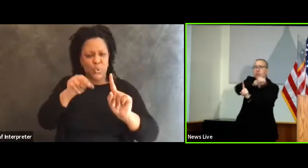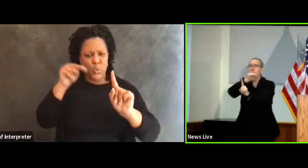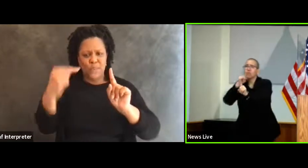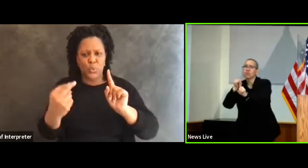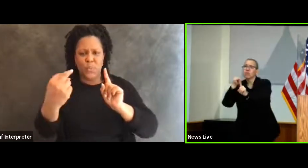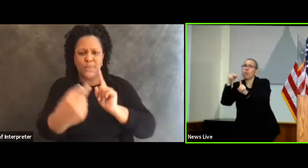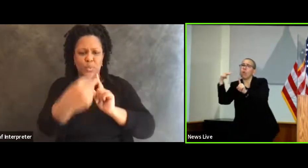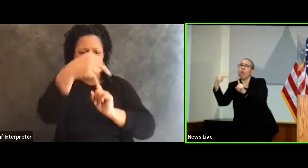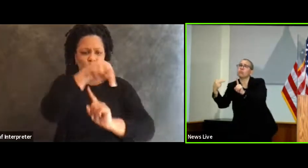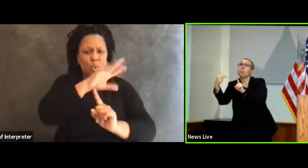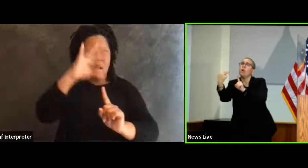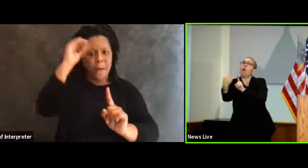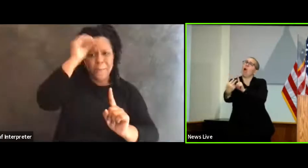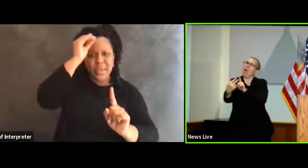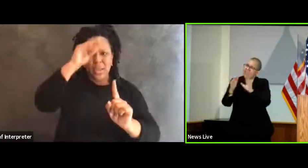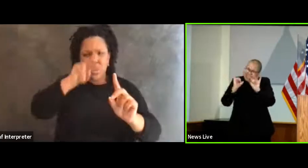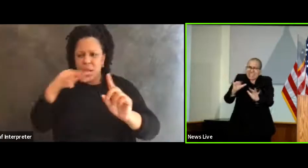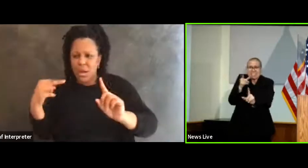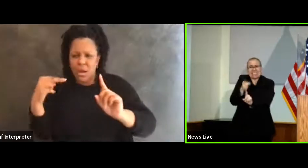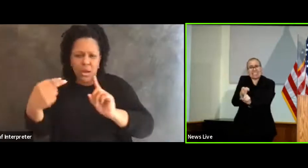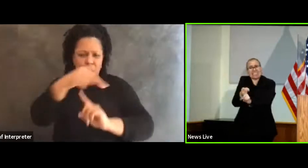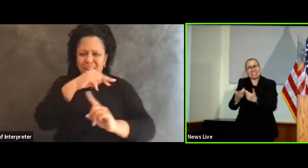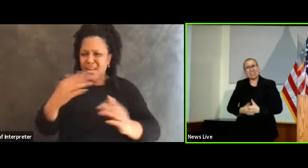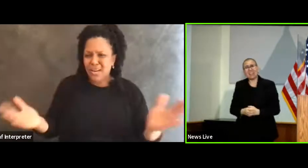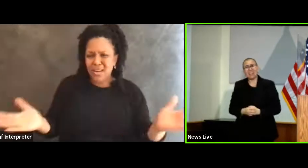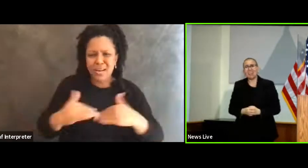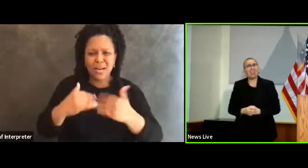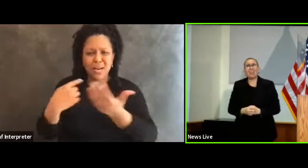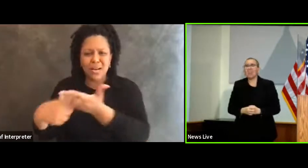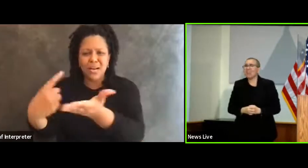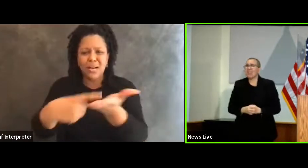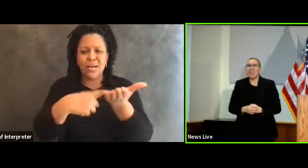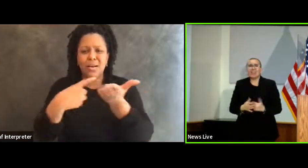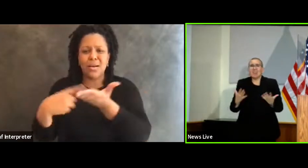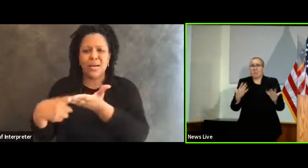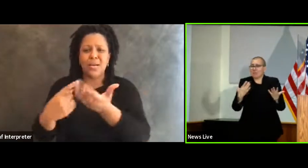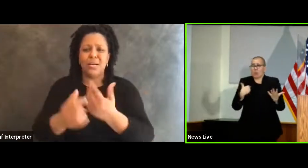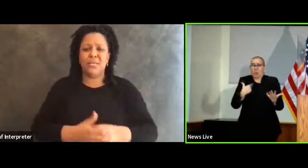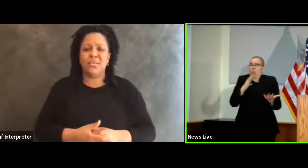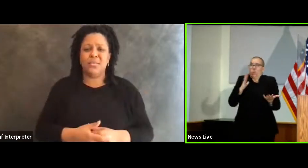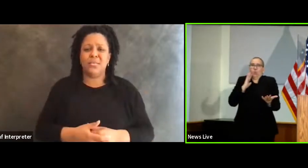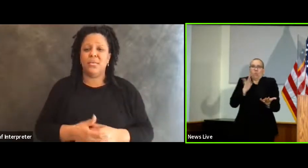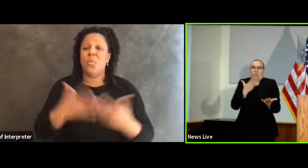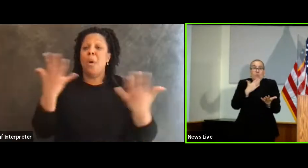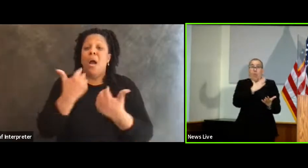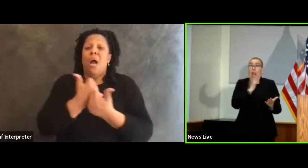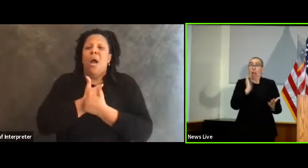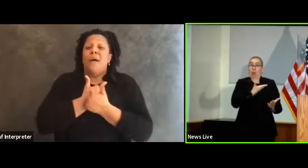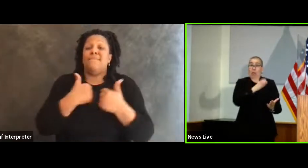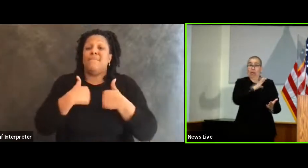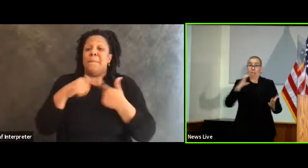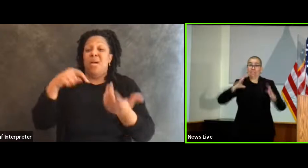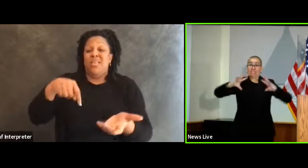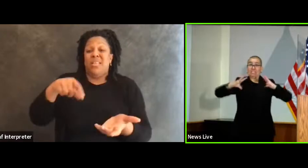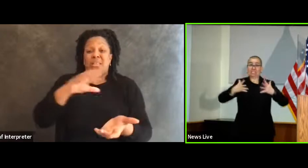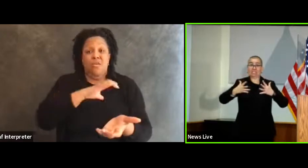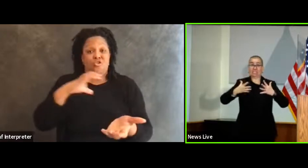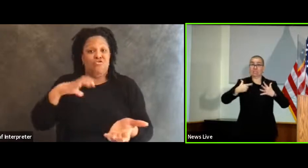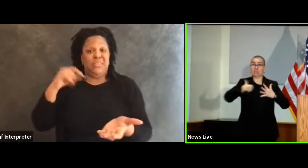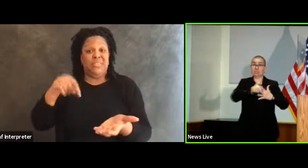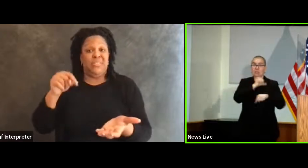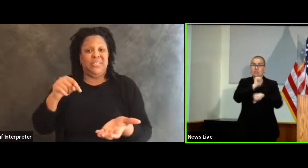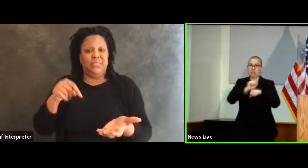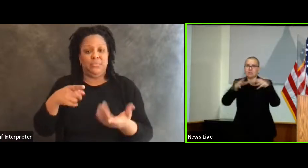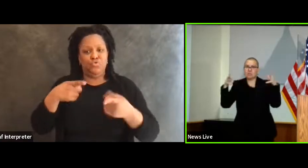this. The thing that I loved most about being in Congress was when we were in committee with witnesses in front of us that we